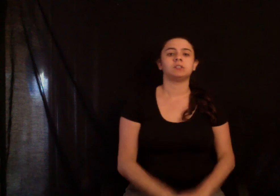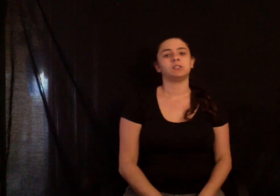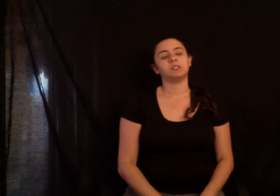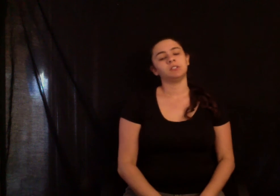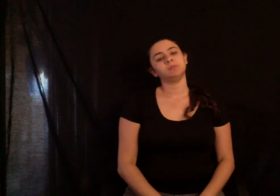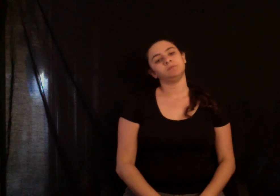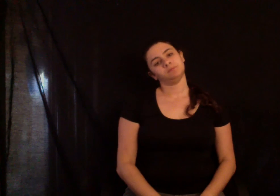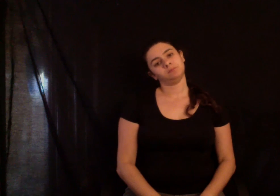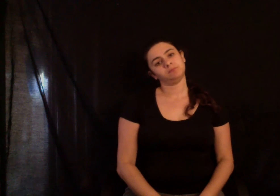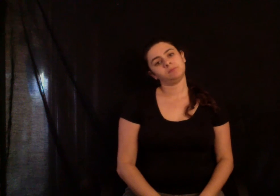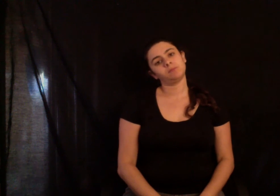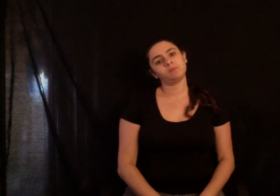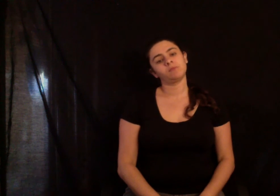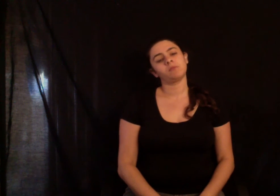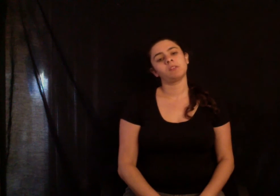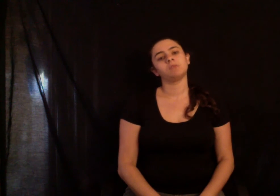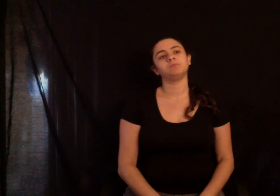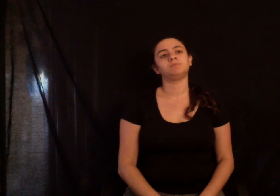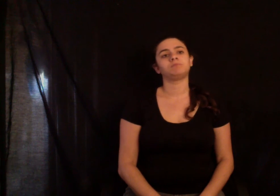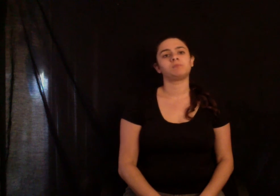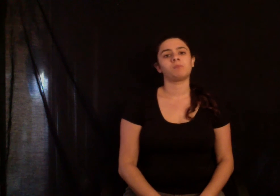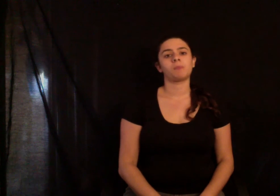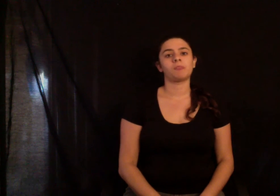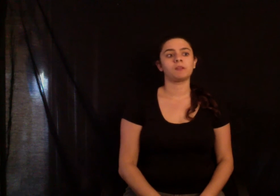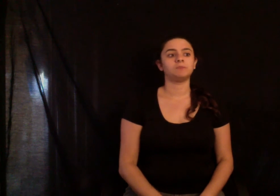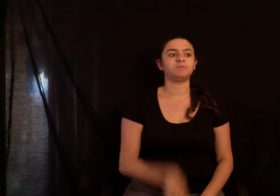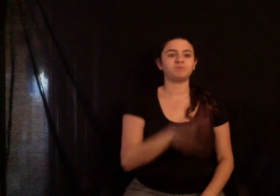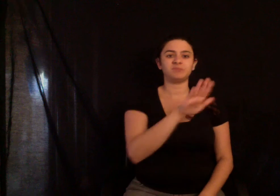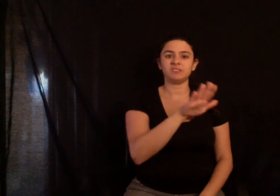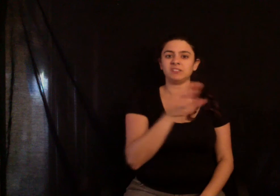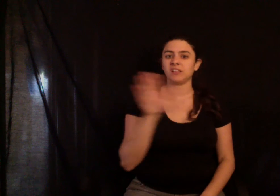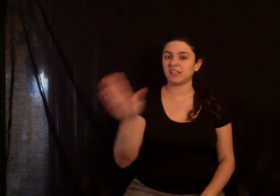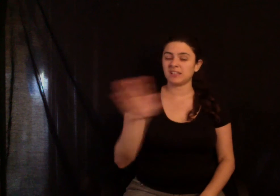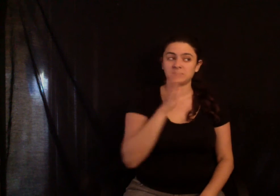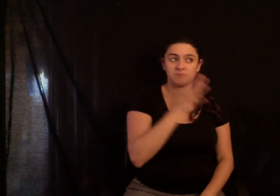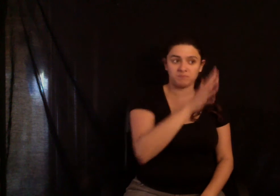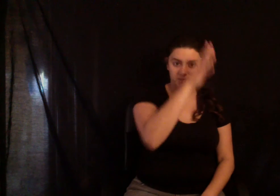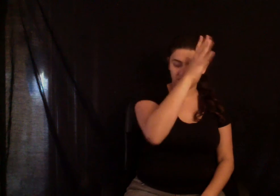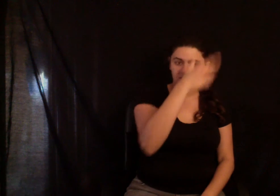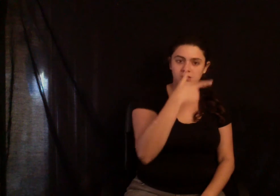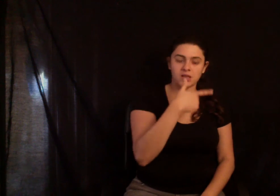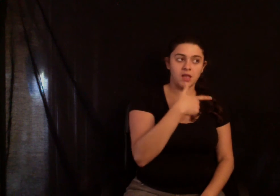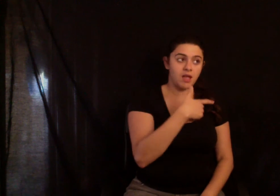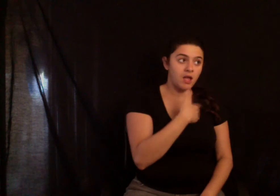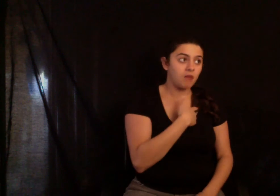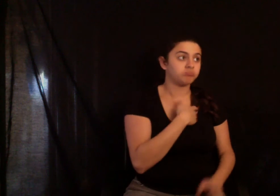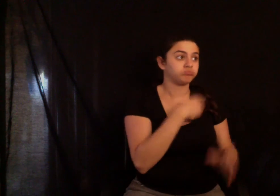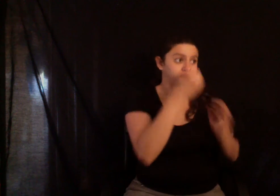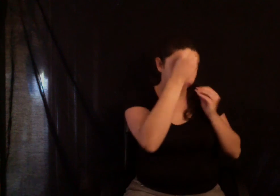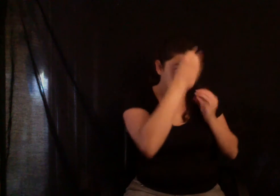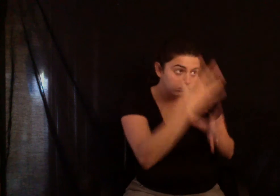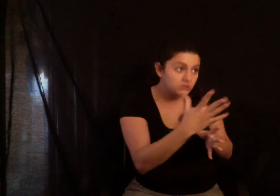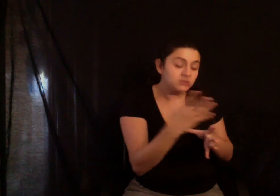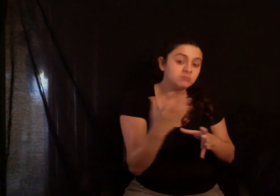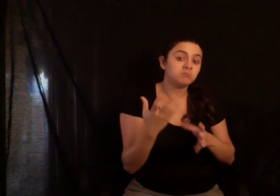multiple times a day updates regarding the campaign. And I was just so surprised. It kind of exploded. So the initial goal